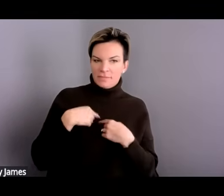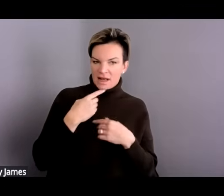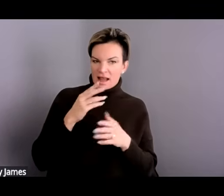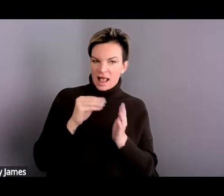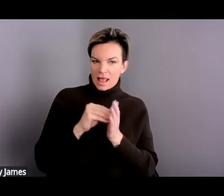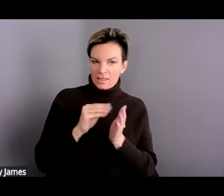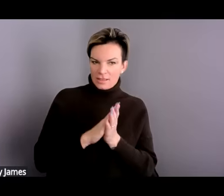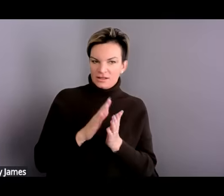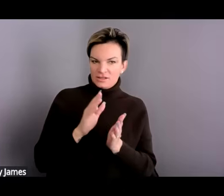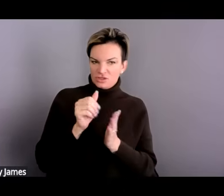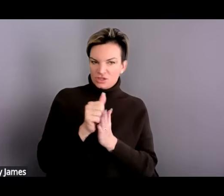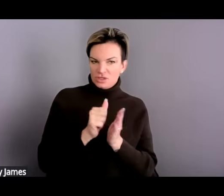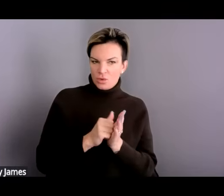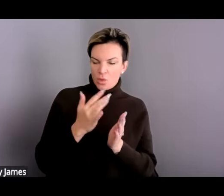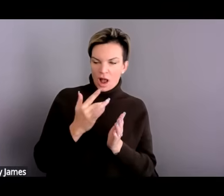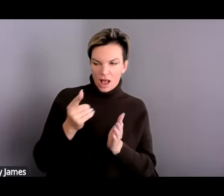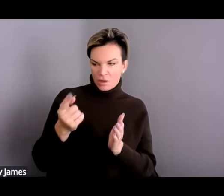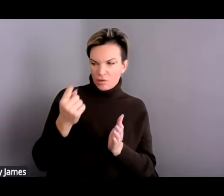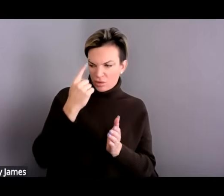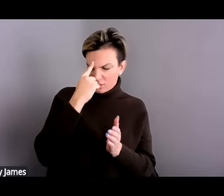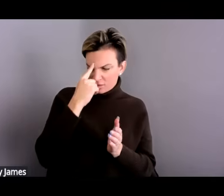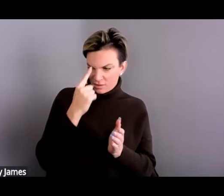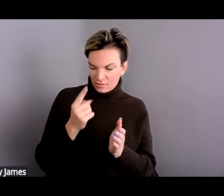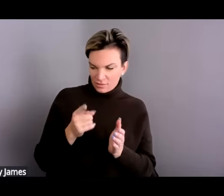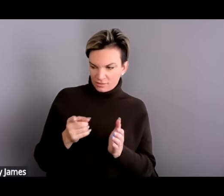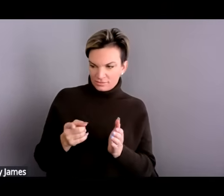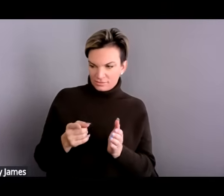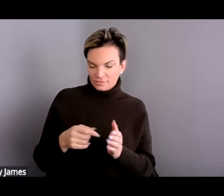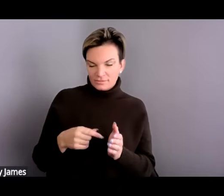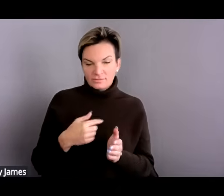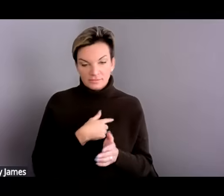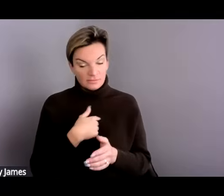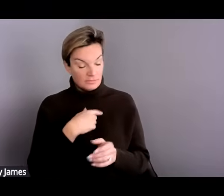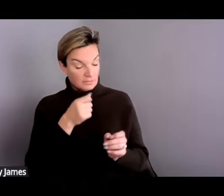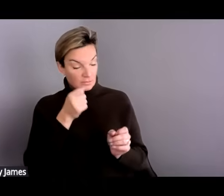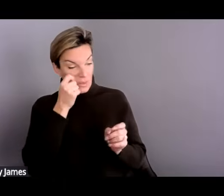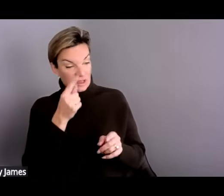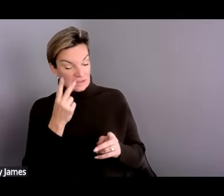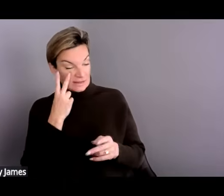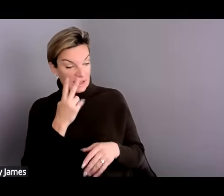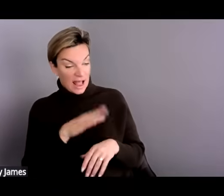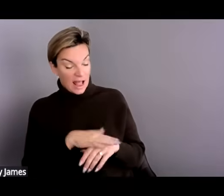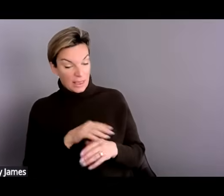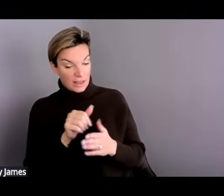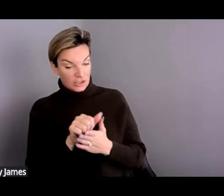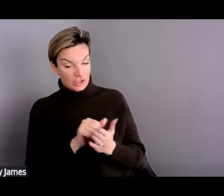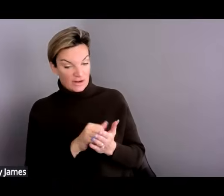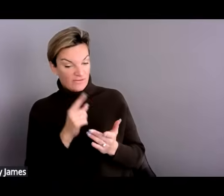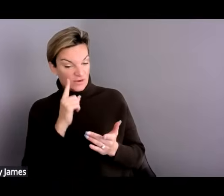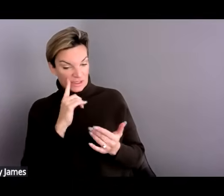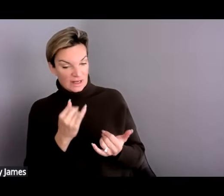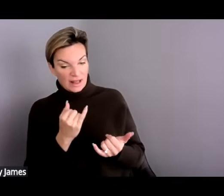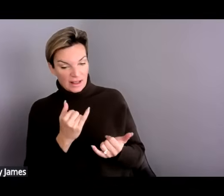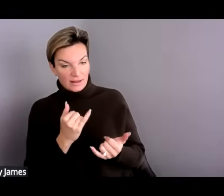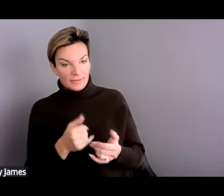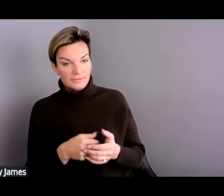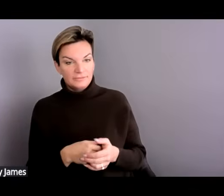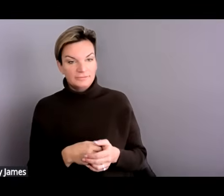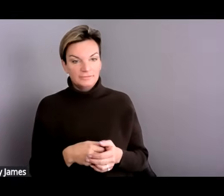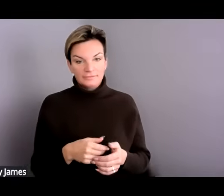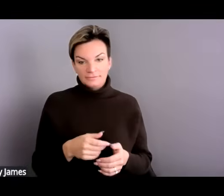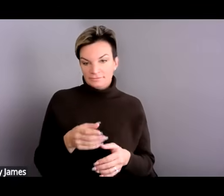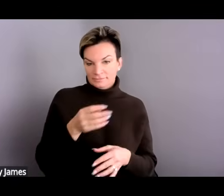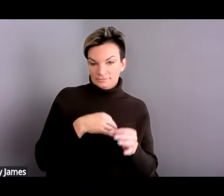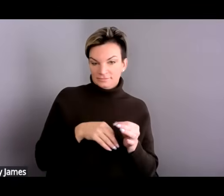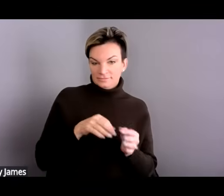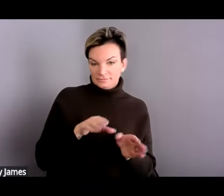was confused why you thought it was. And I was Okay. surprised to see it on the agenda for today as well, so. Instead of dead and buried, do you